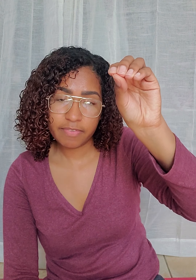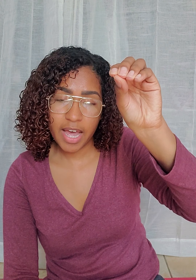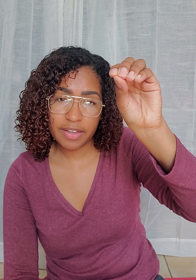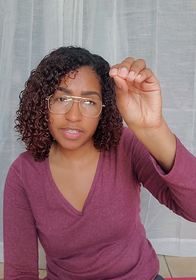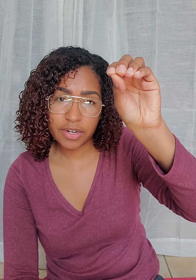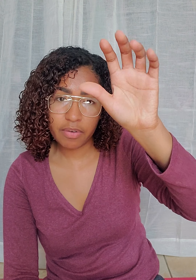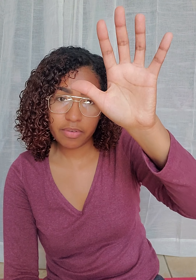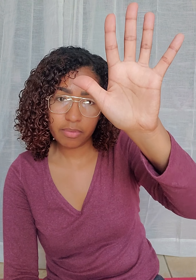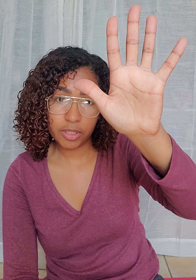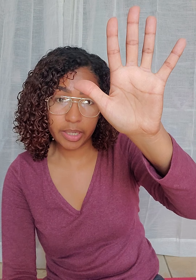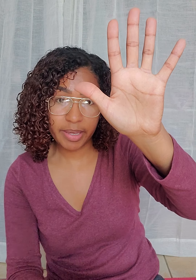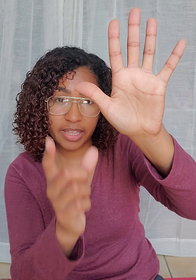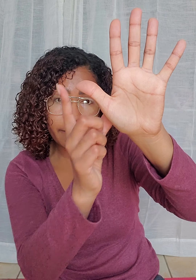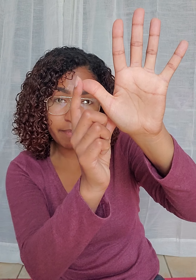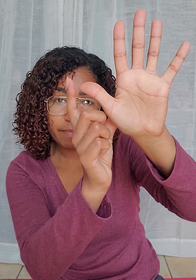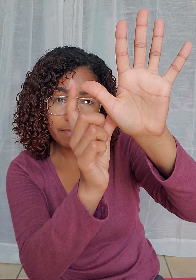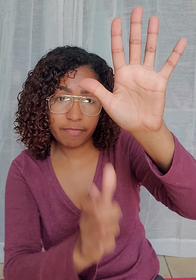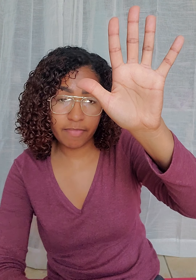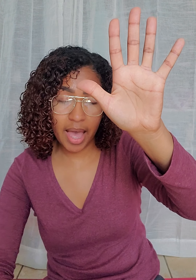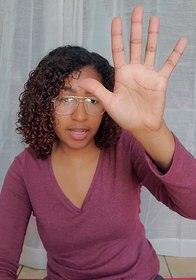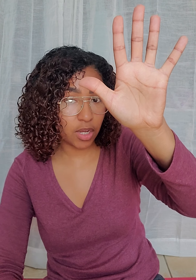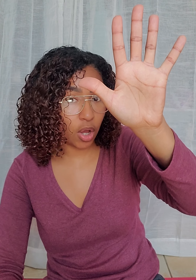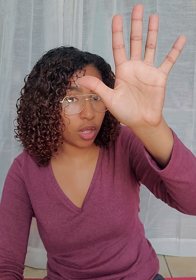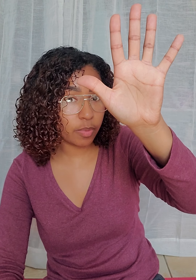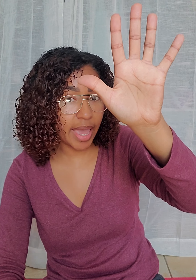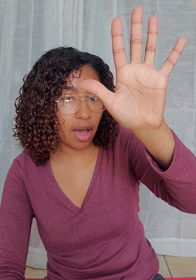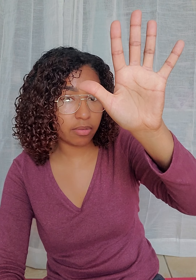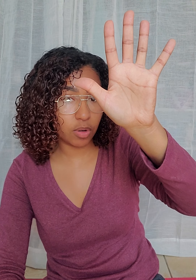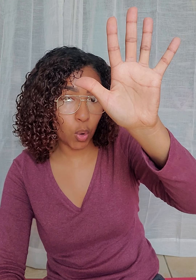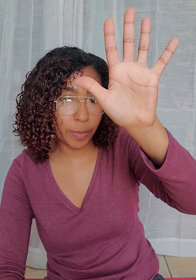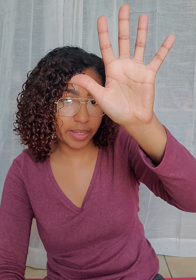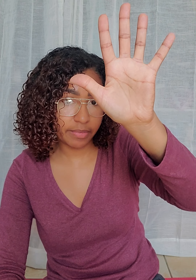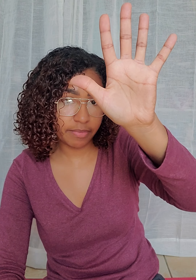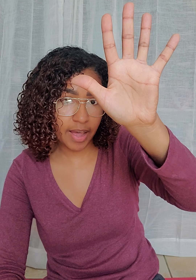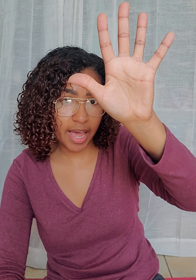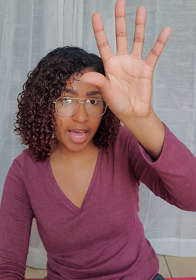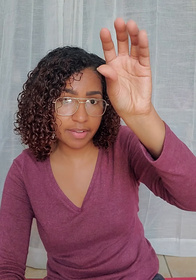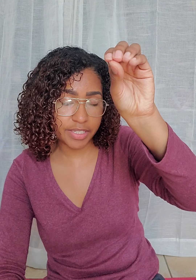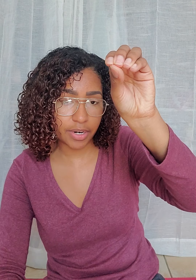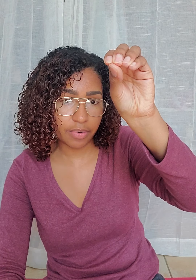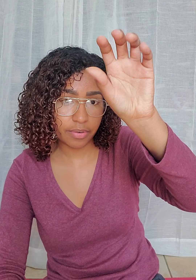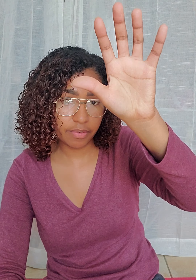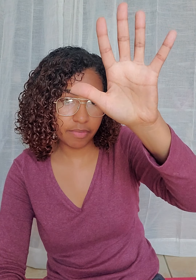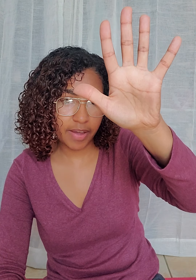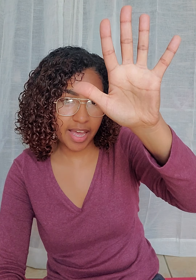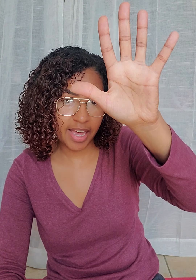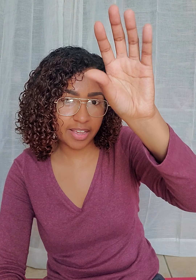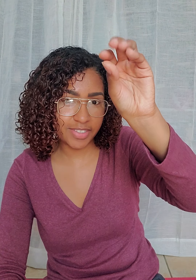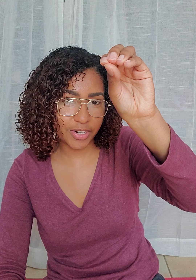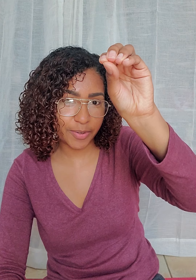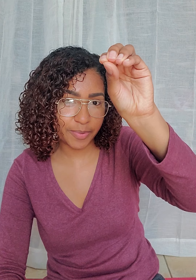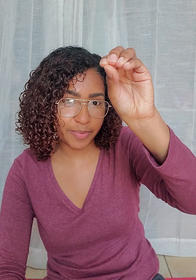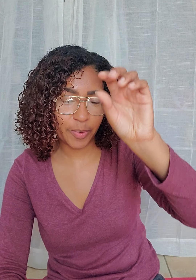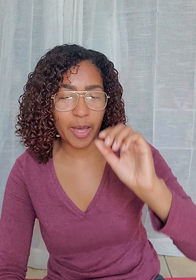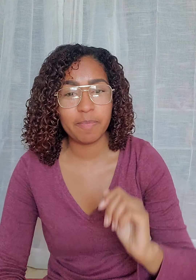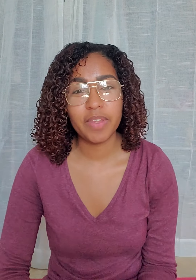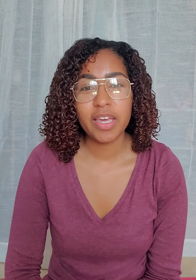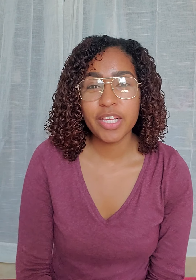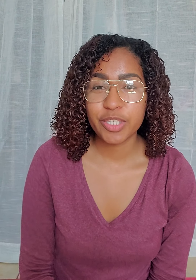5, 0. Look at my thumb. All the way out. Open. 5, 0. 5, 0. Okay? So